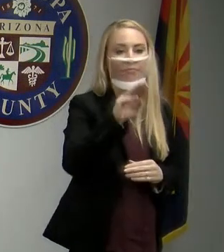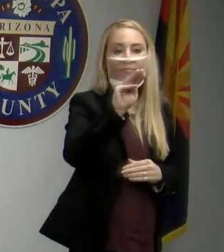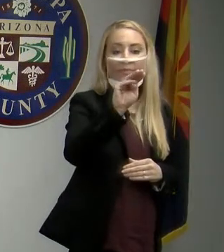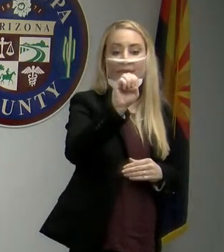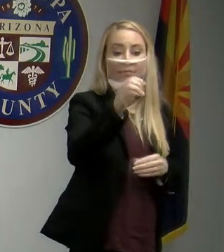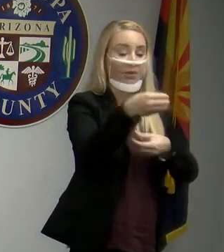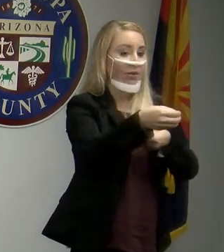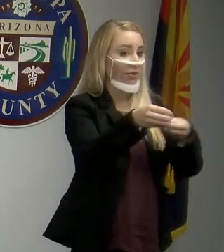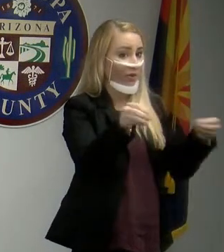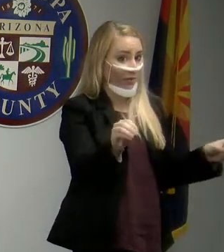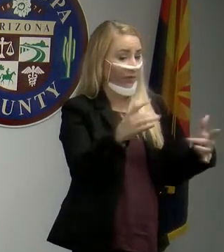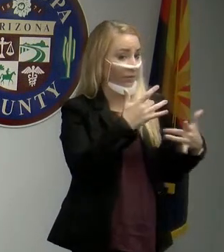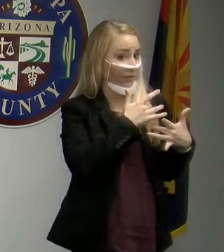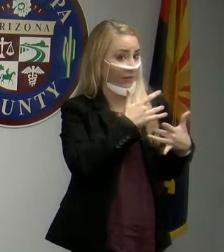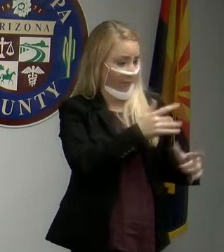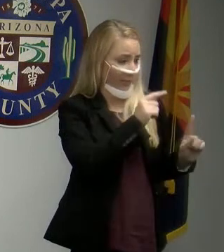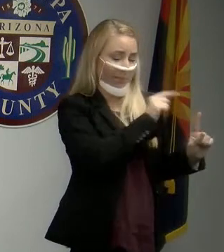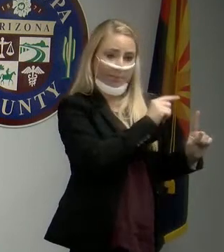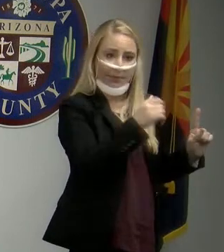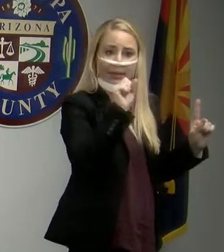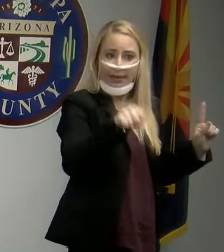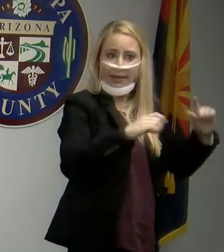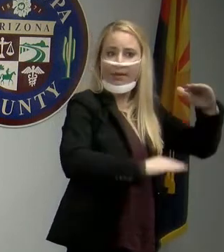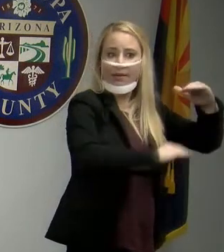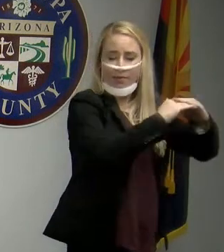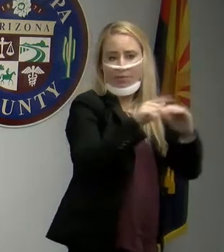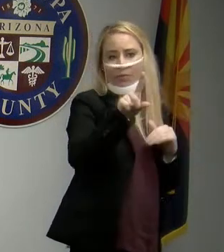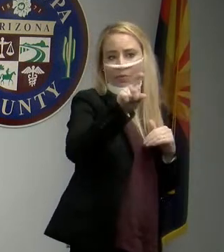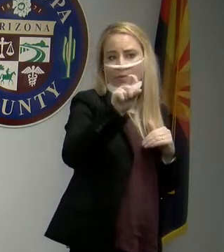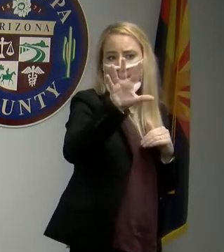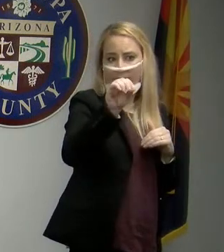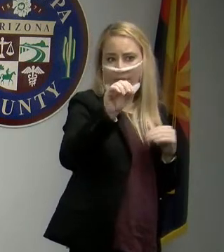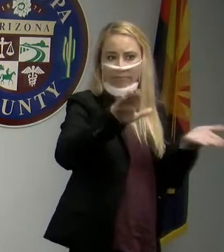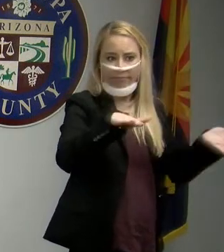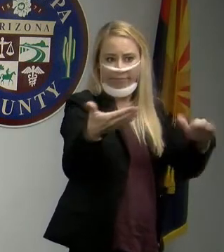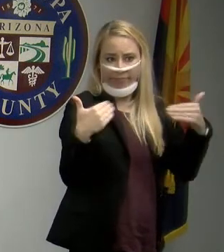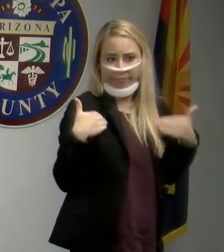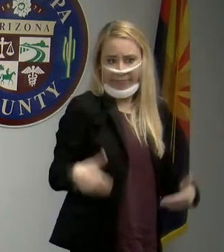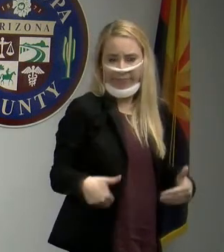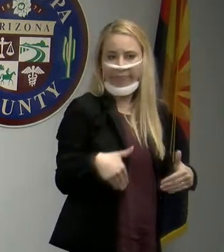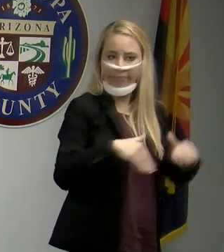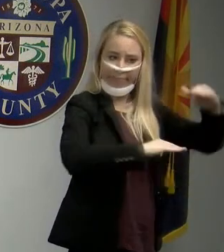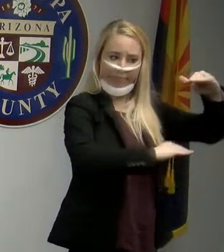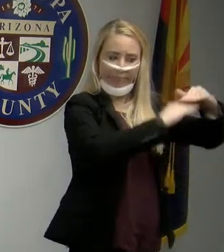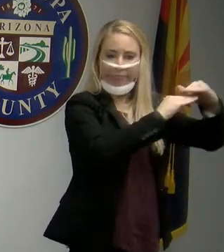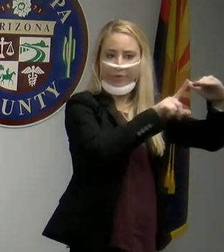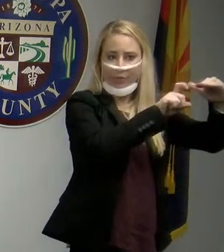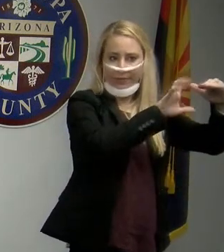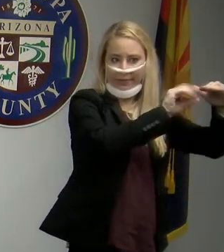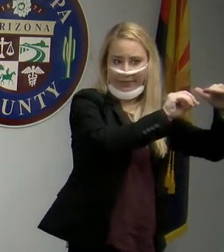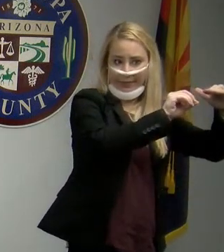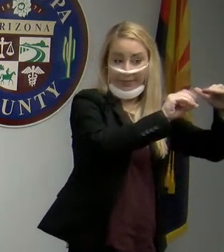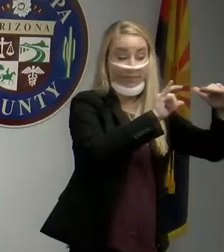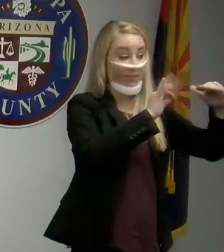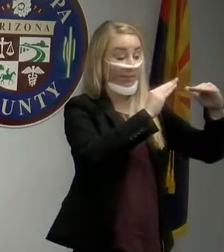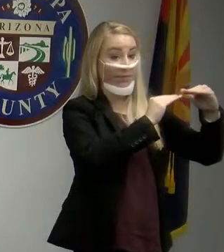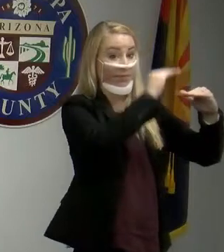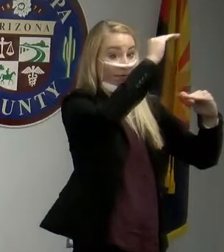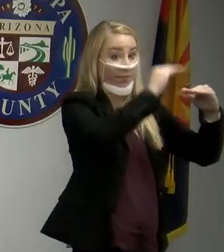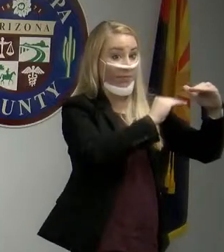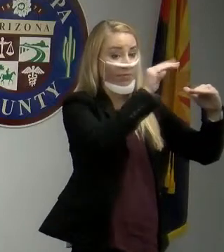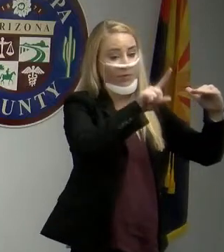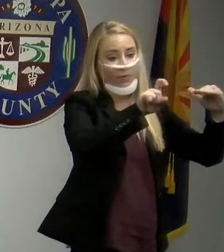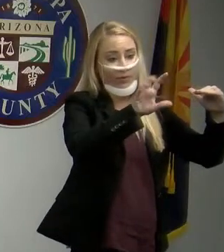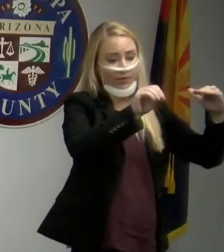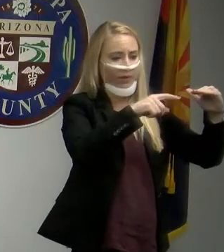normal space for 150 bodies. And once we exceed 150 bodies, we consider it's not an